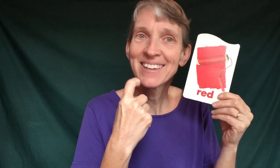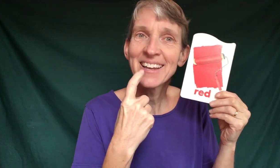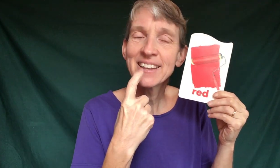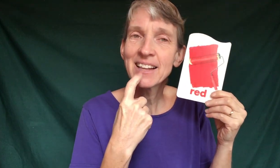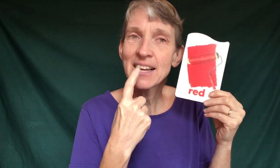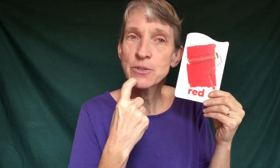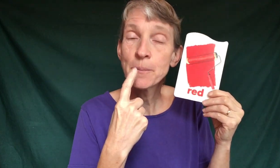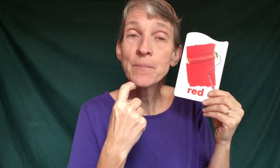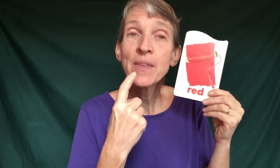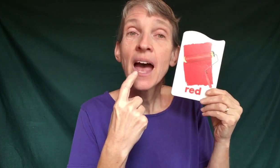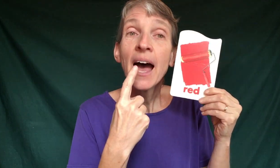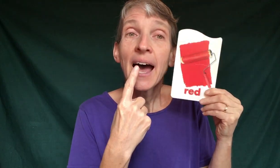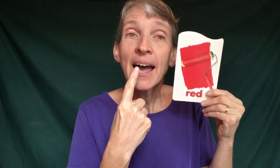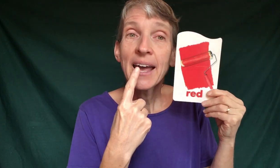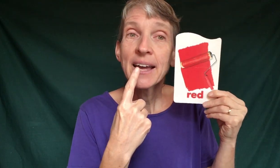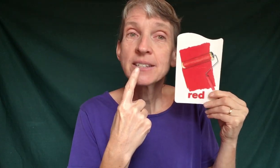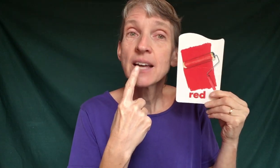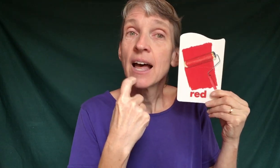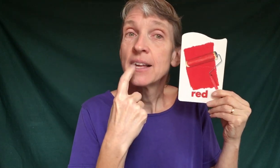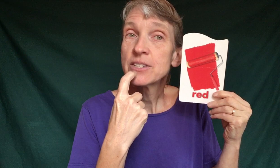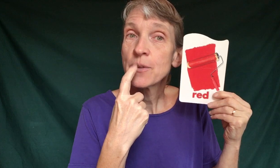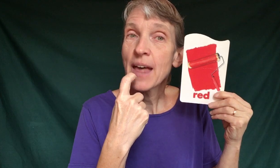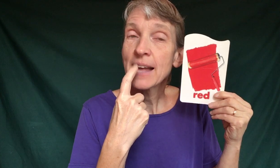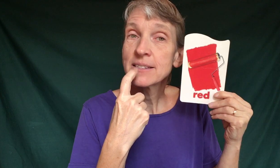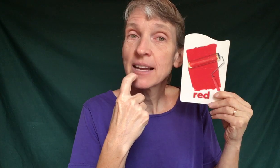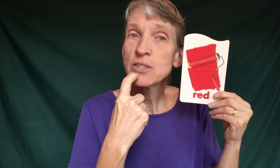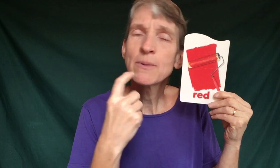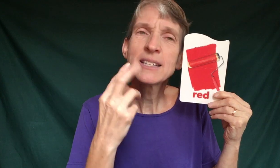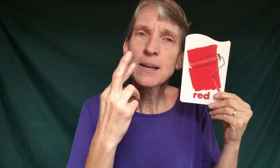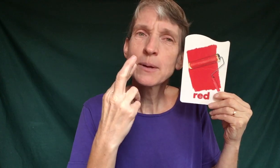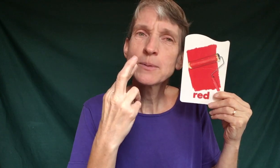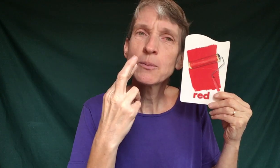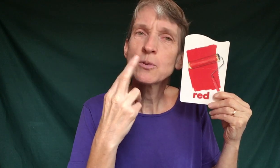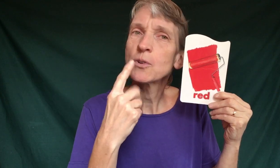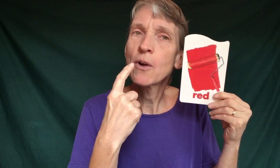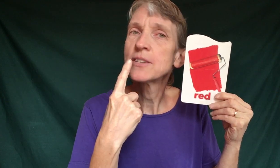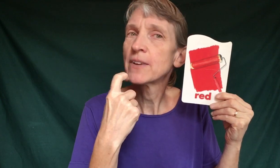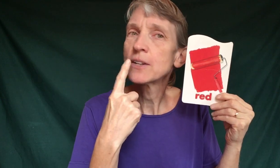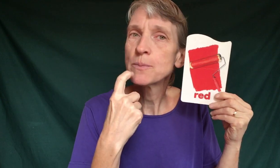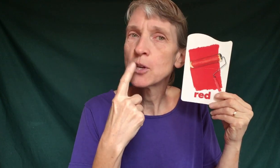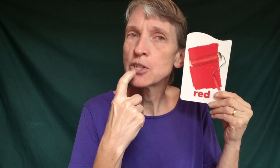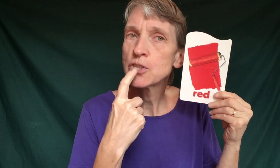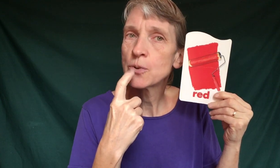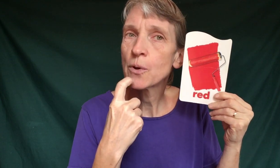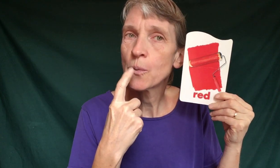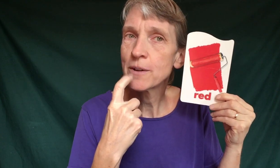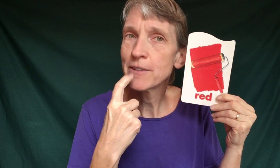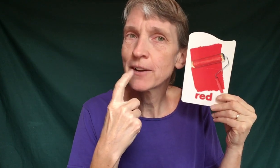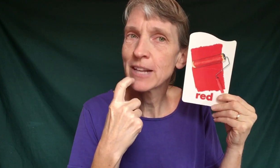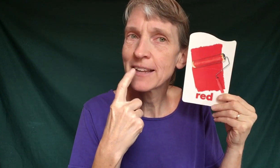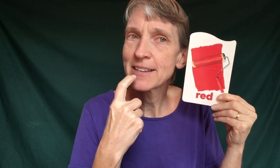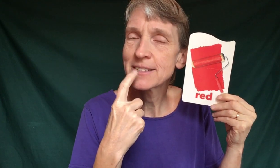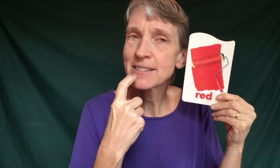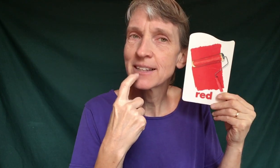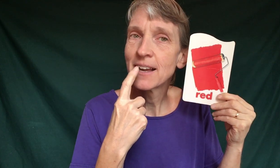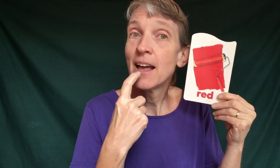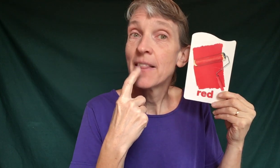in the classroom. And so that sign is red. Sometimes people do it with cross fingers, but you can just do it with one finger like this.